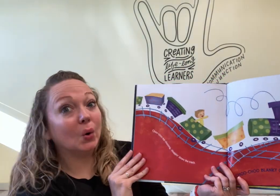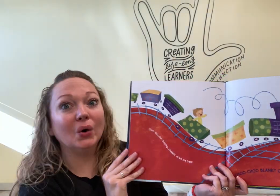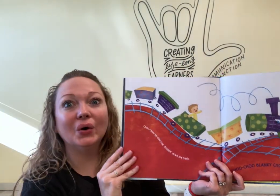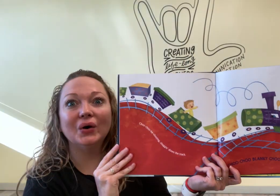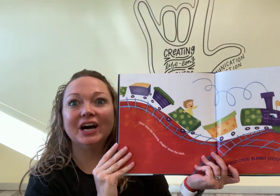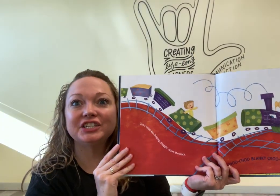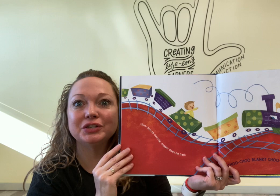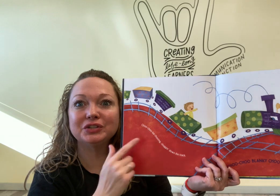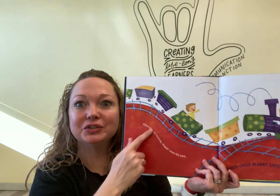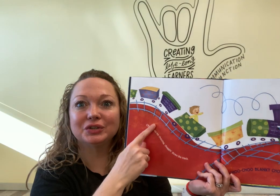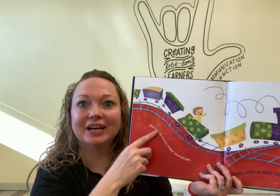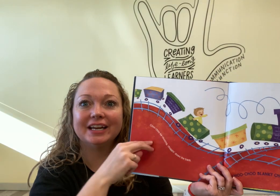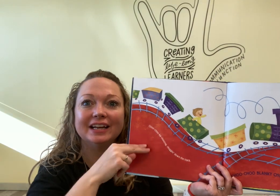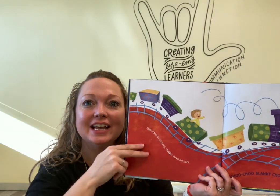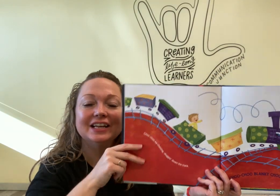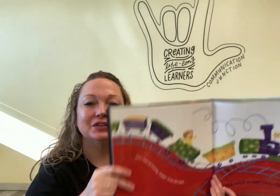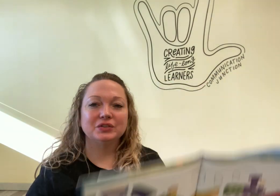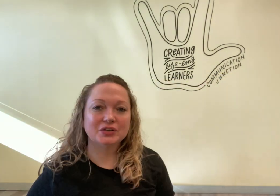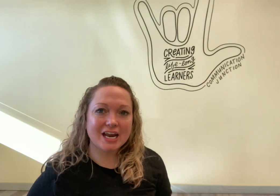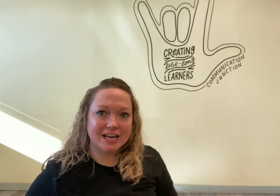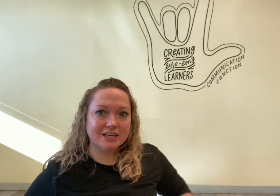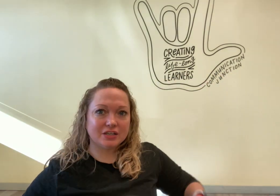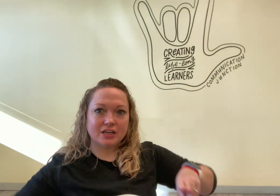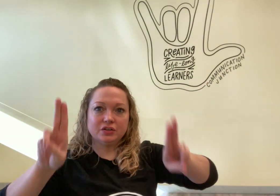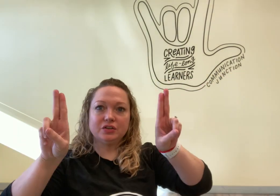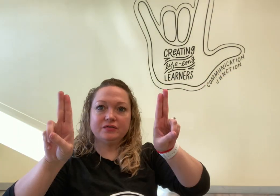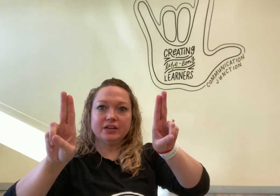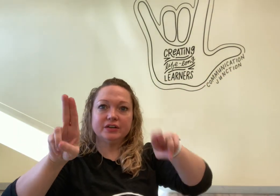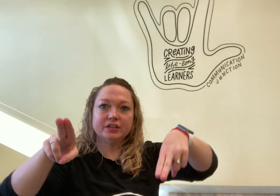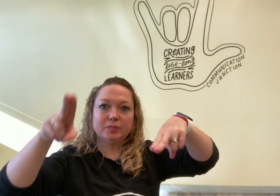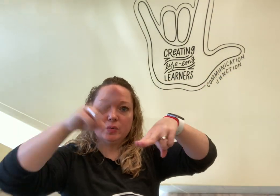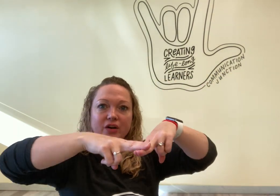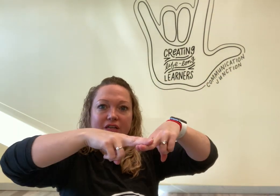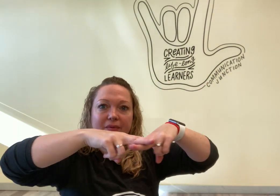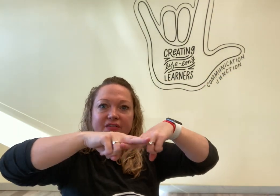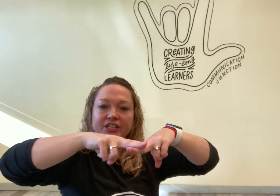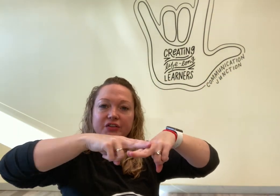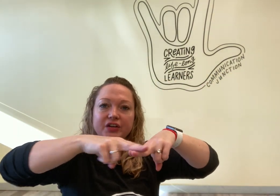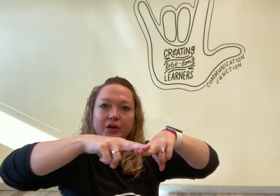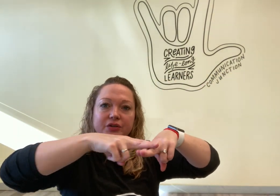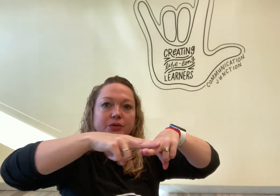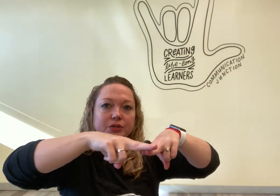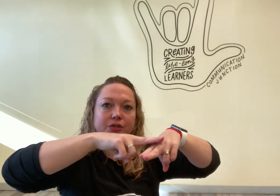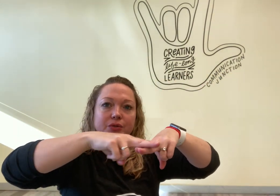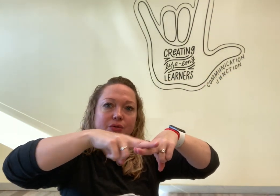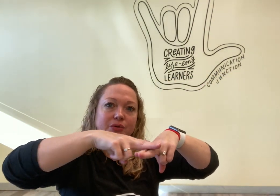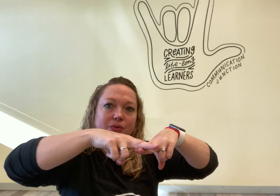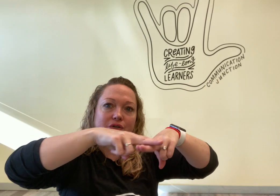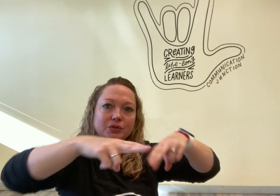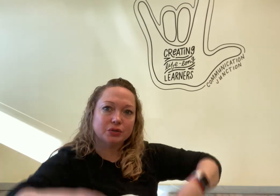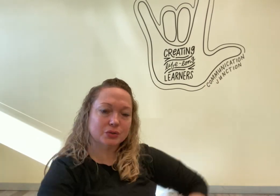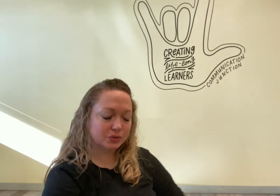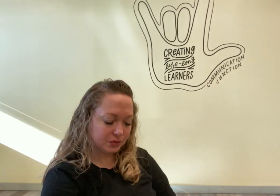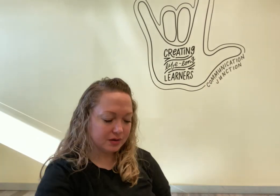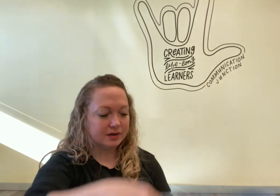Oh, a choo-choo train. So the train, you take your two fingers and you put one on top of each other and go choo-choo, choo-choo.